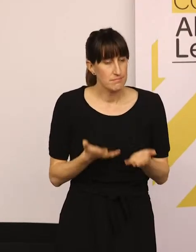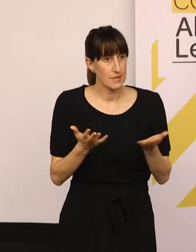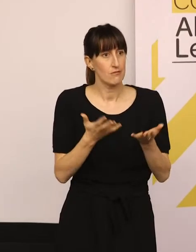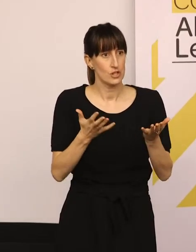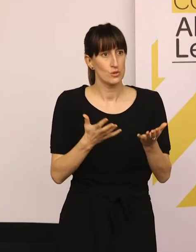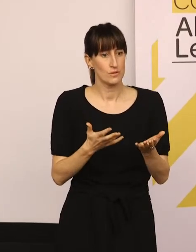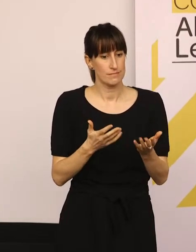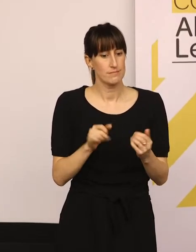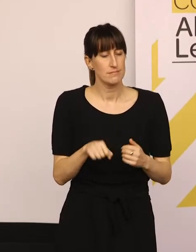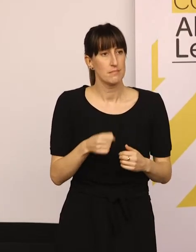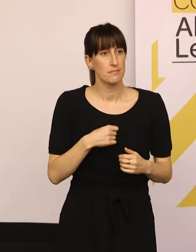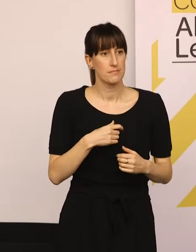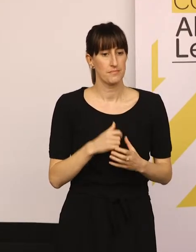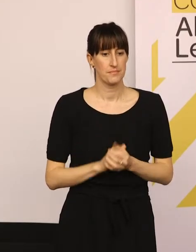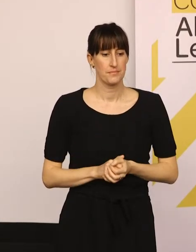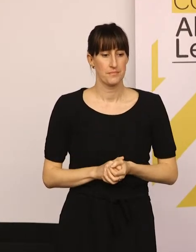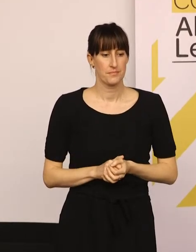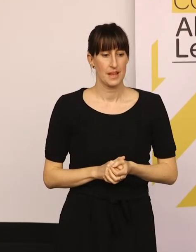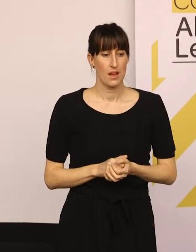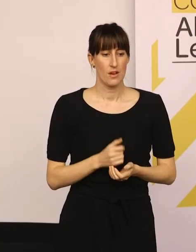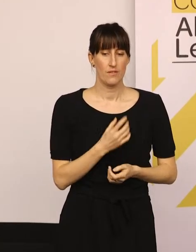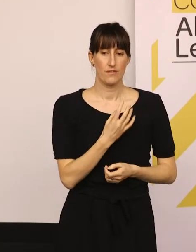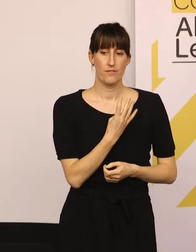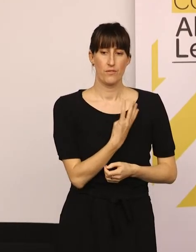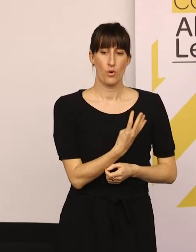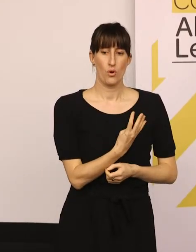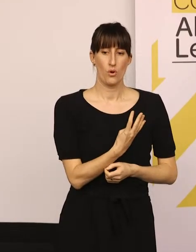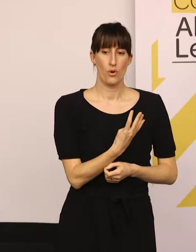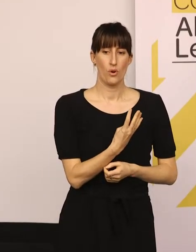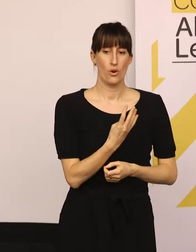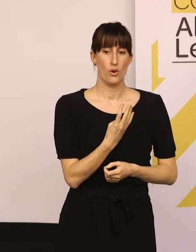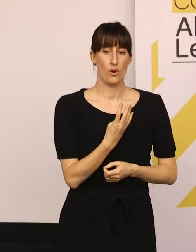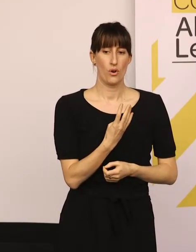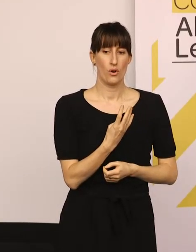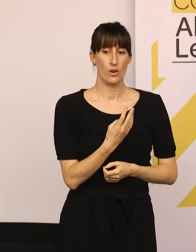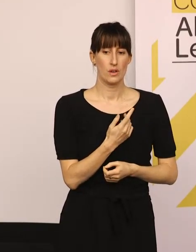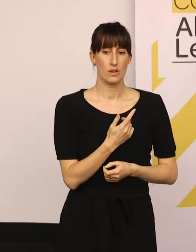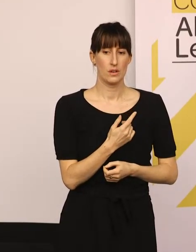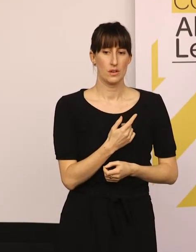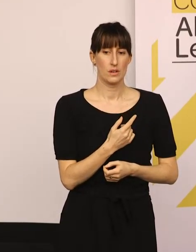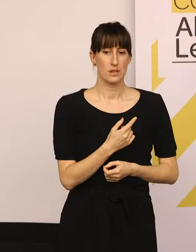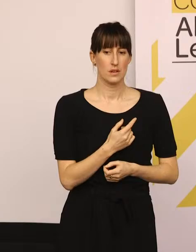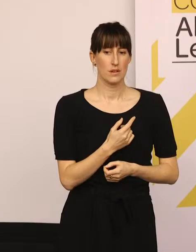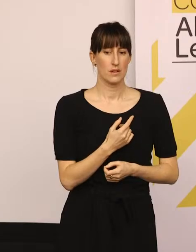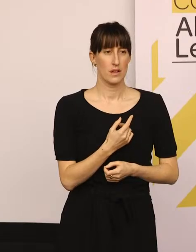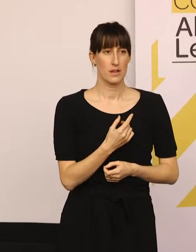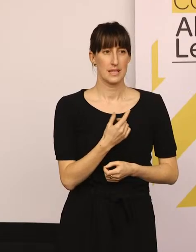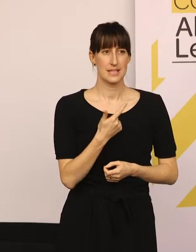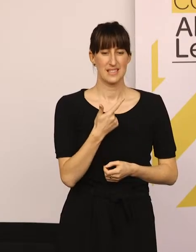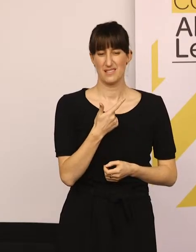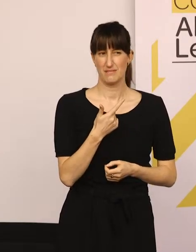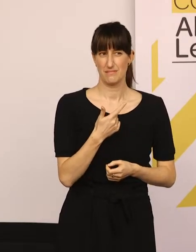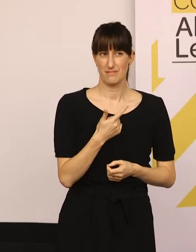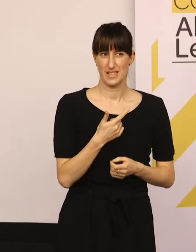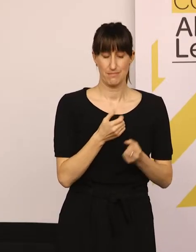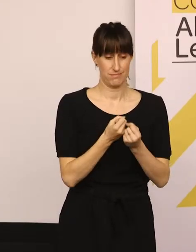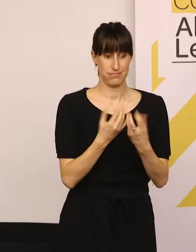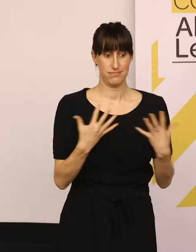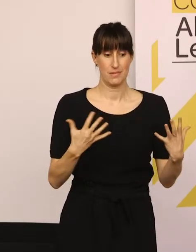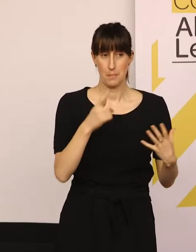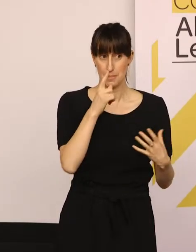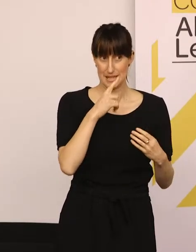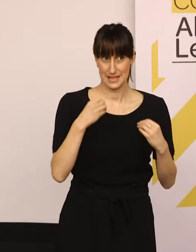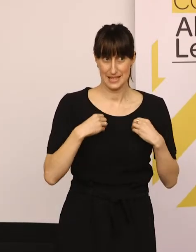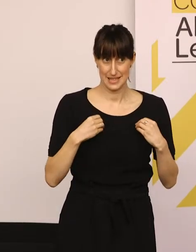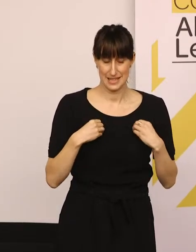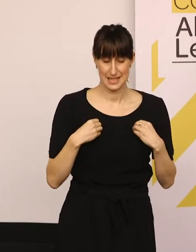have 40,703 businesses who have generated QR codes. And the information about how to do that for any